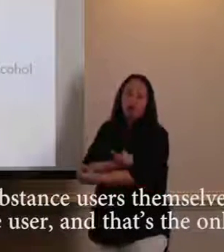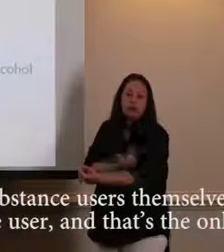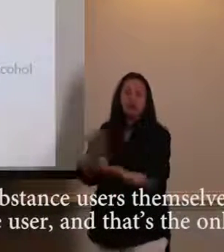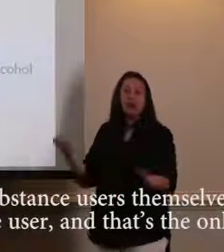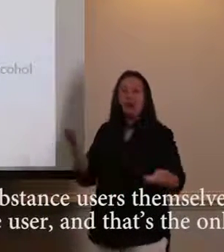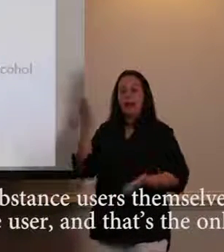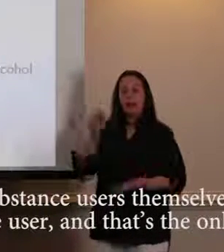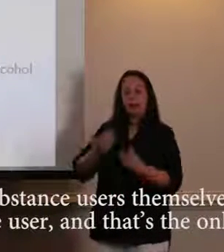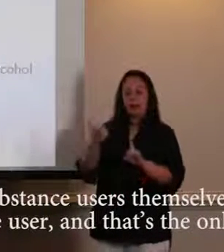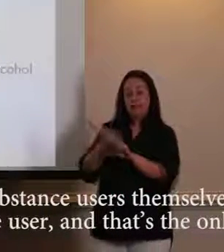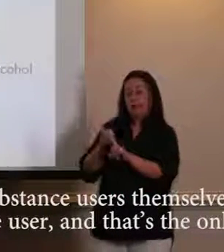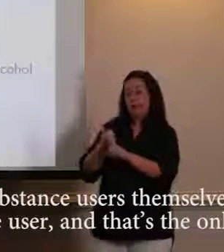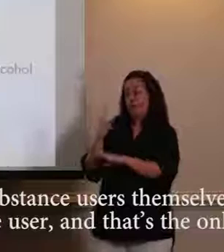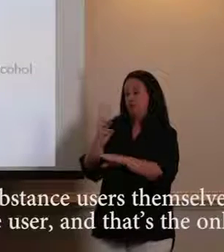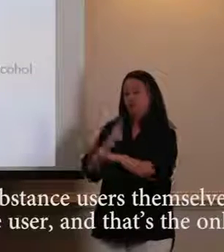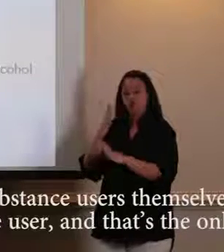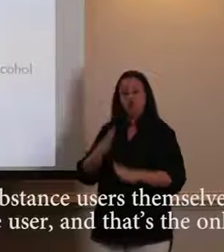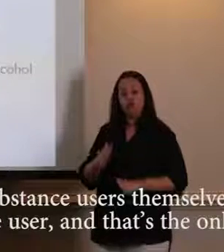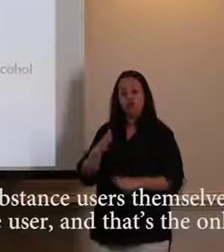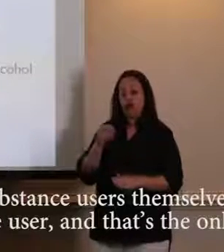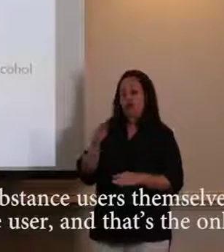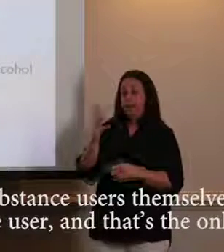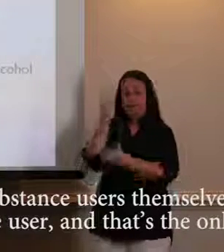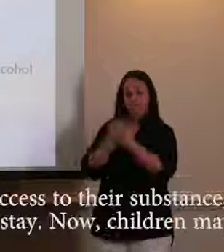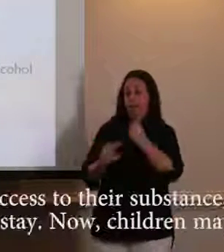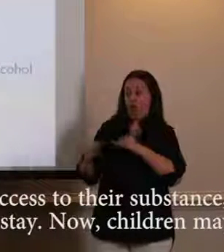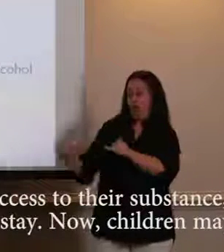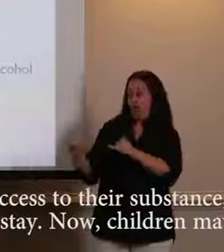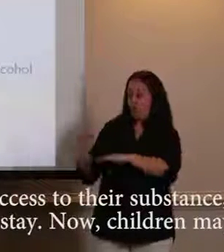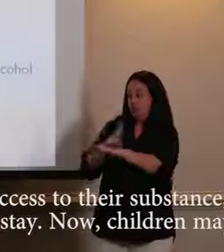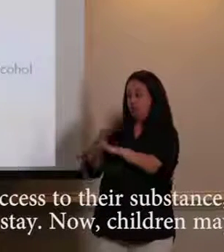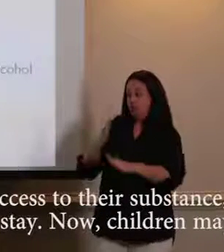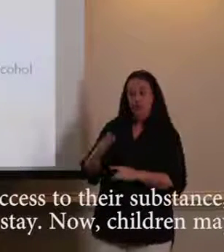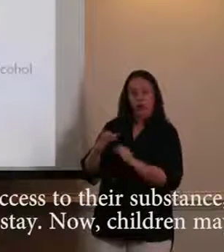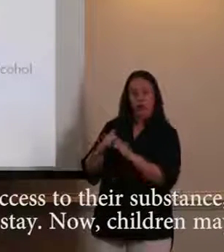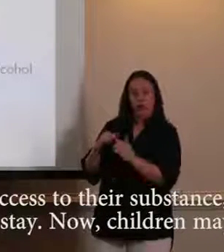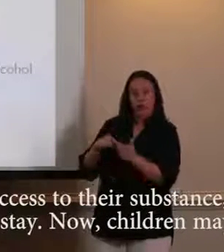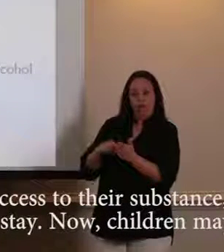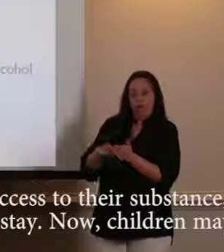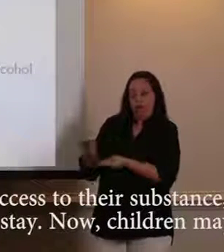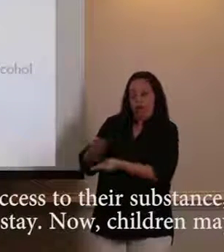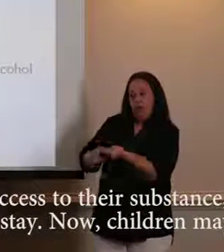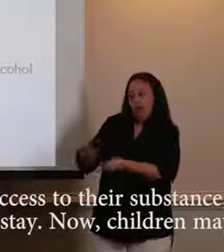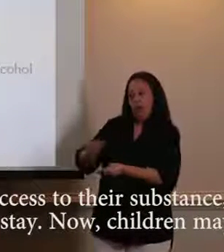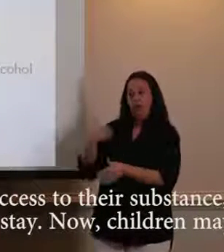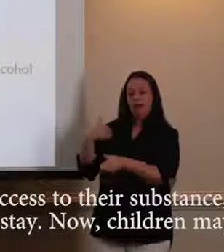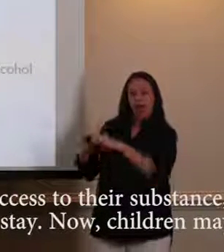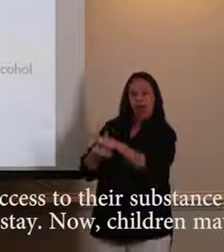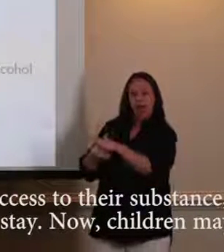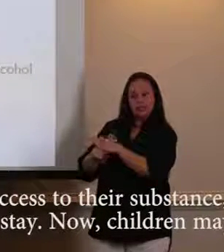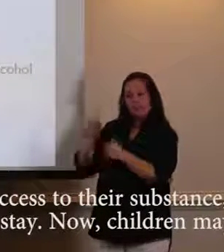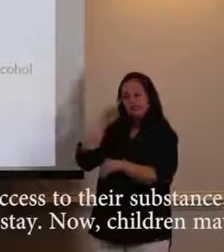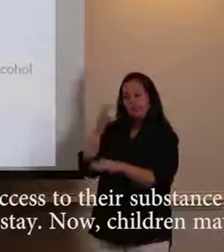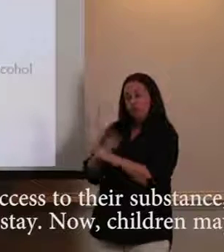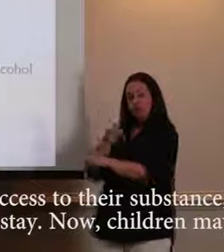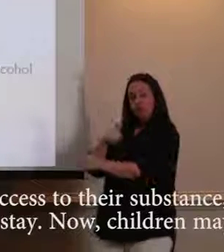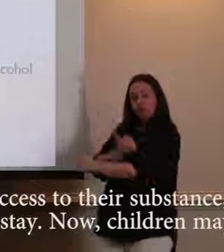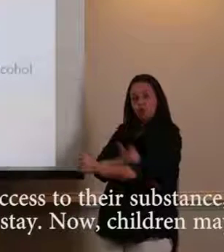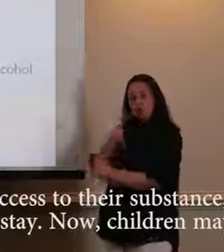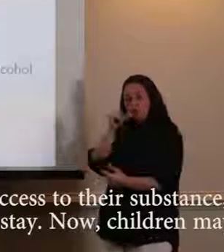users themselves and their abuser's a substance user and that's the only way they can afford or have access to their substance, that might